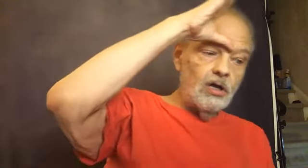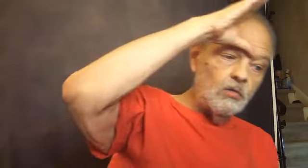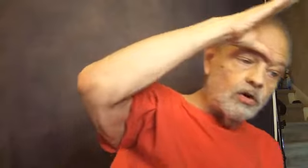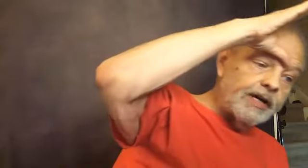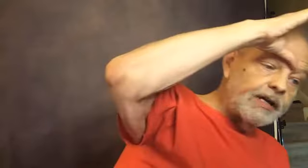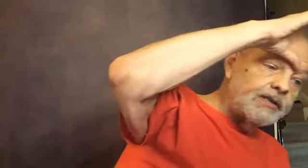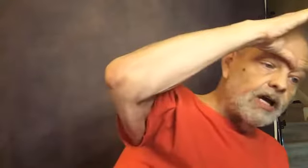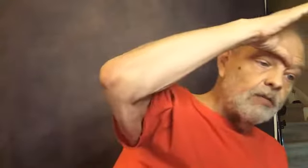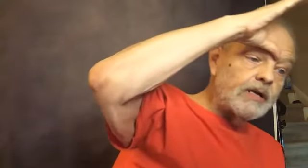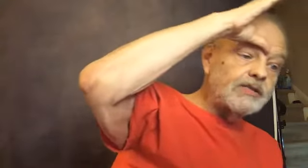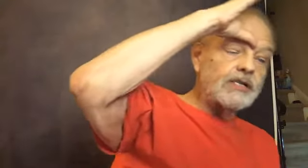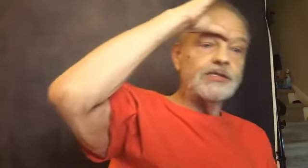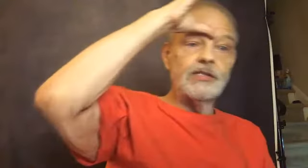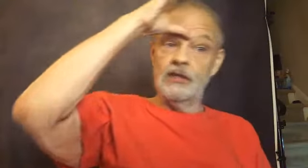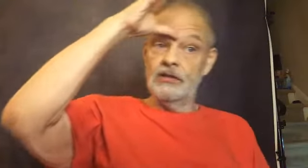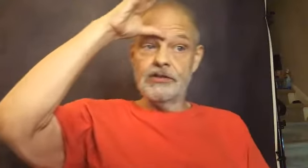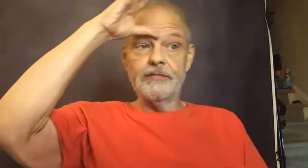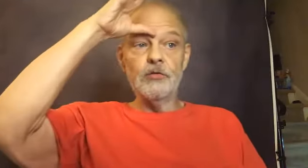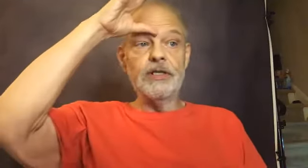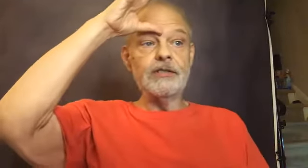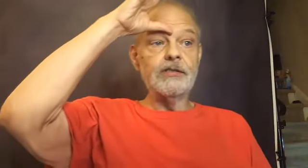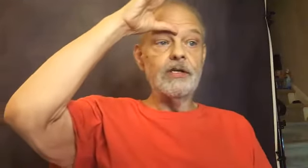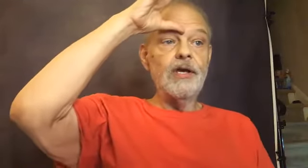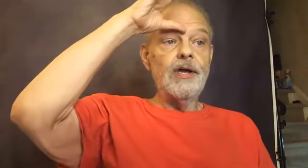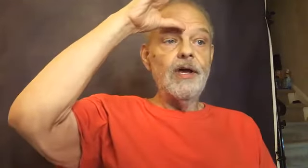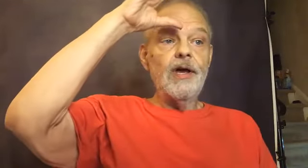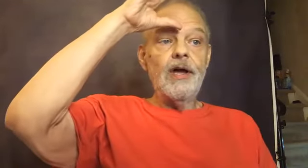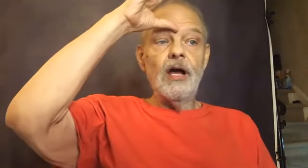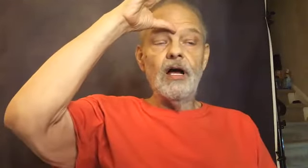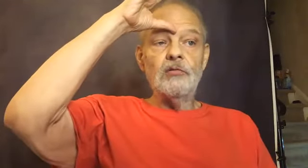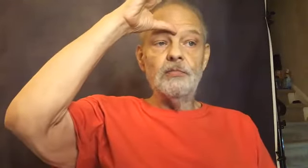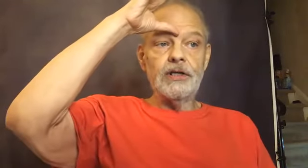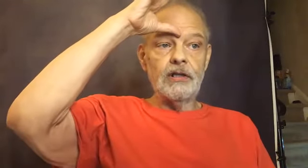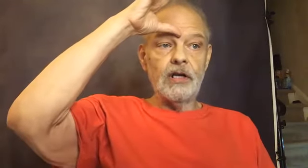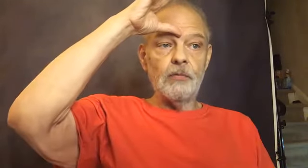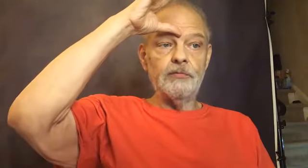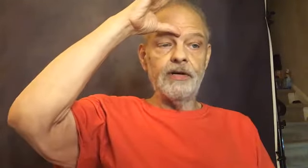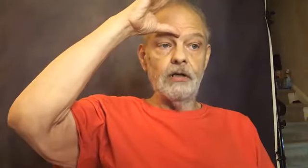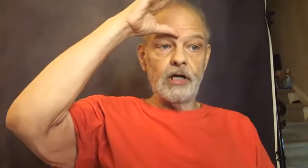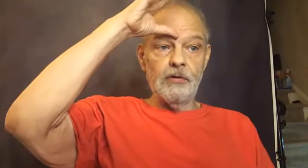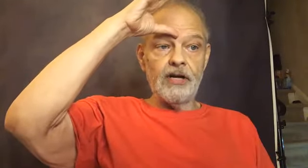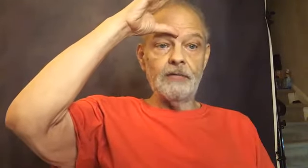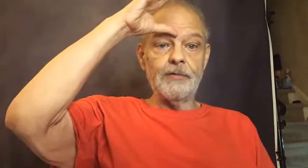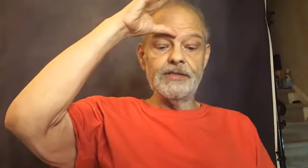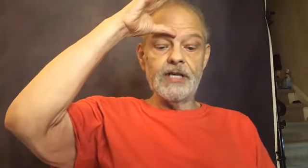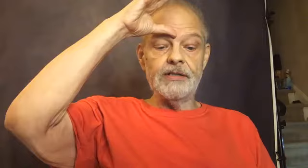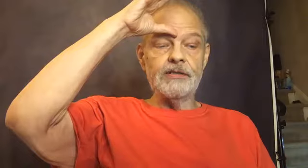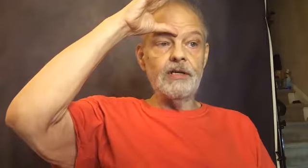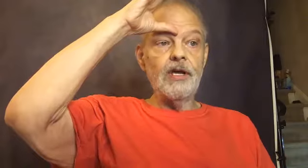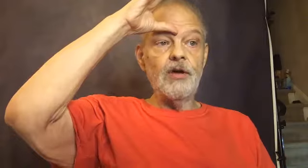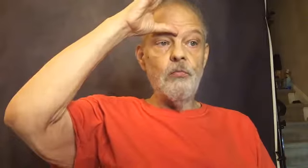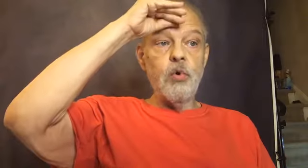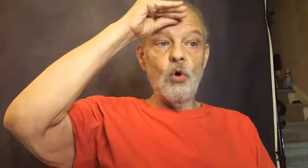We're going to get into compound signs in just a few minutes, but a couple of compound signs.